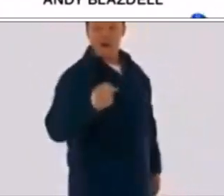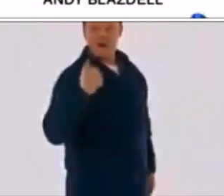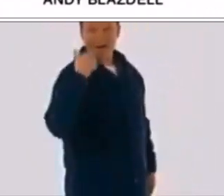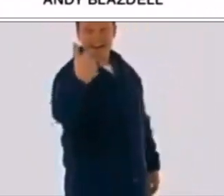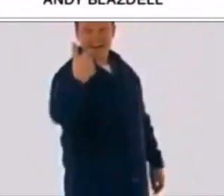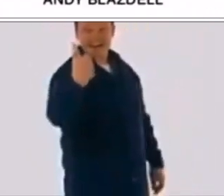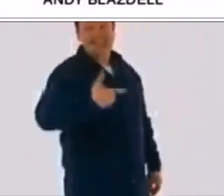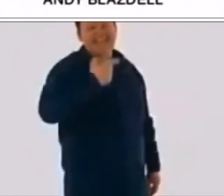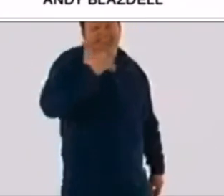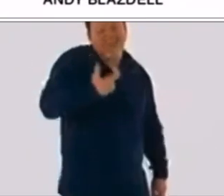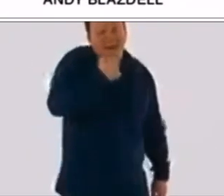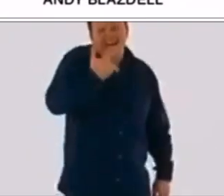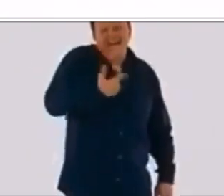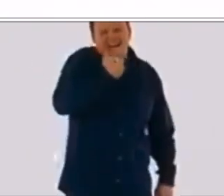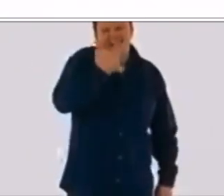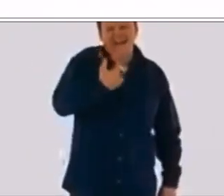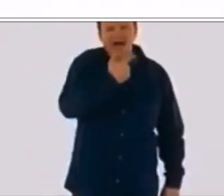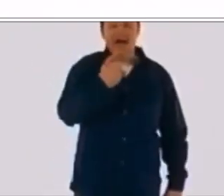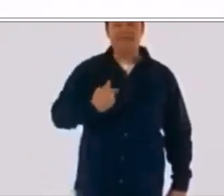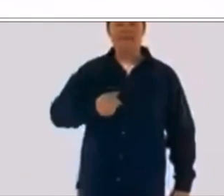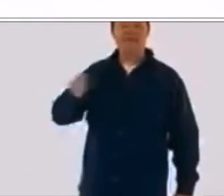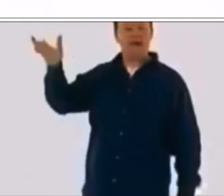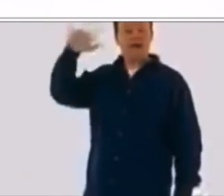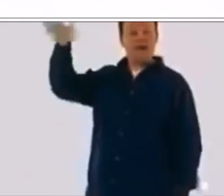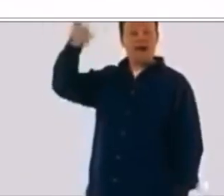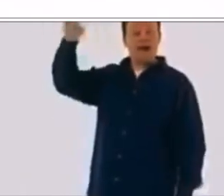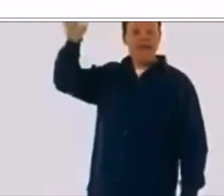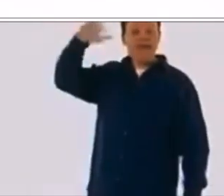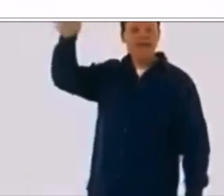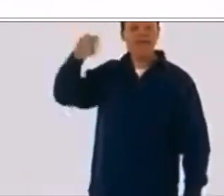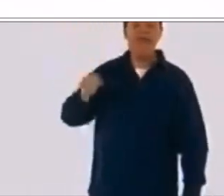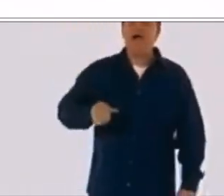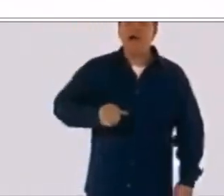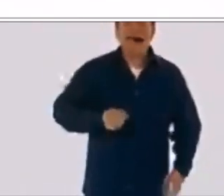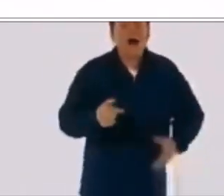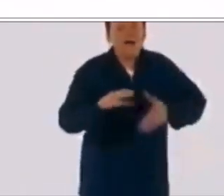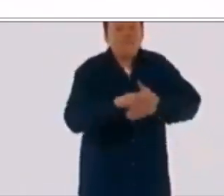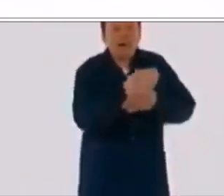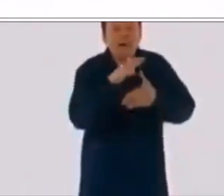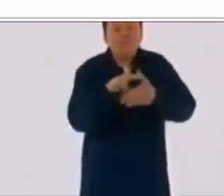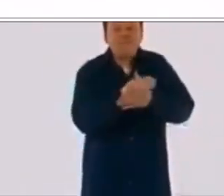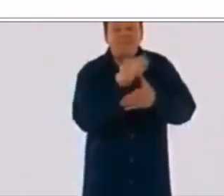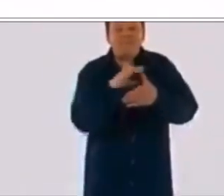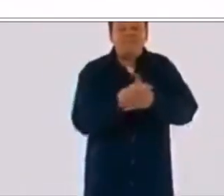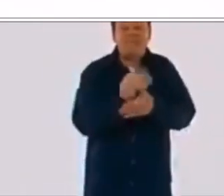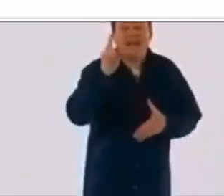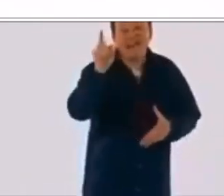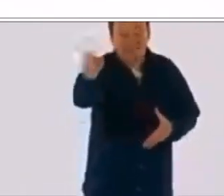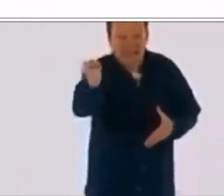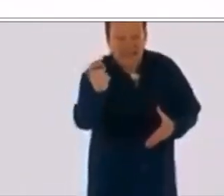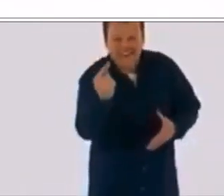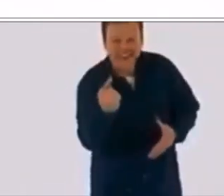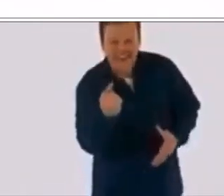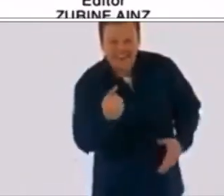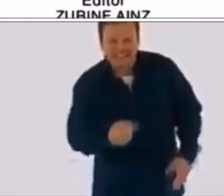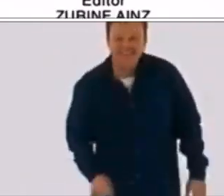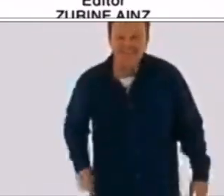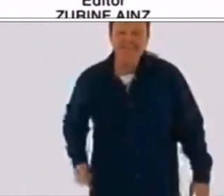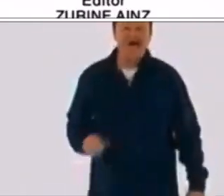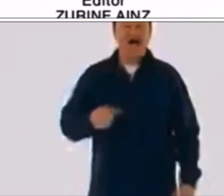You betcha! The shape wrenches. And which wrench tightened the bolt with this shape?